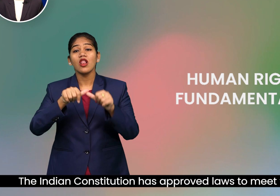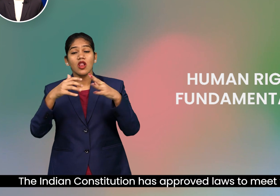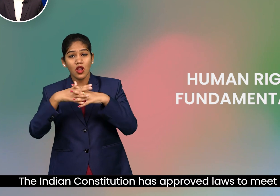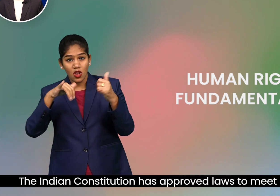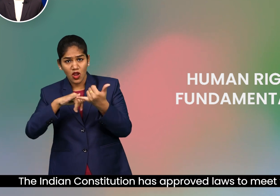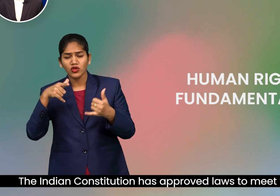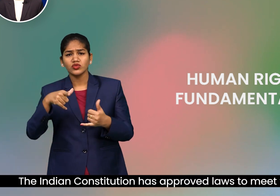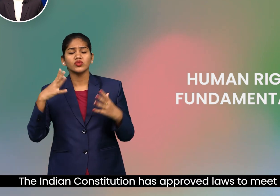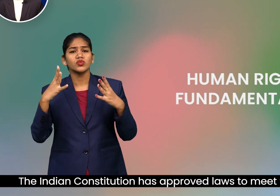the needs of society.